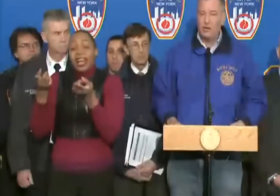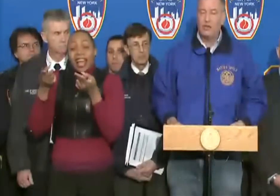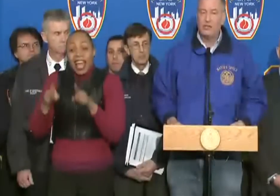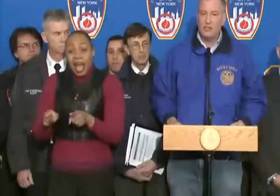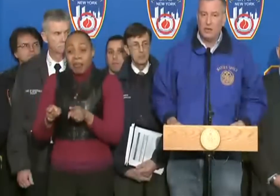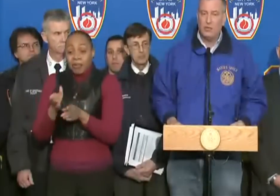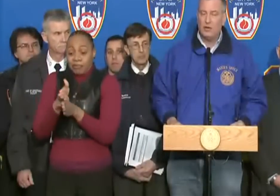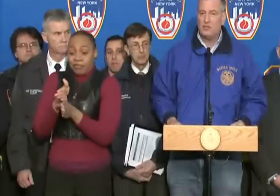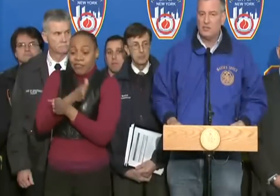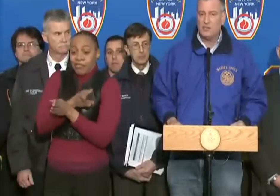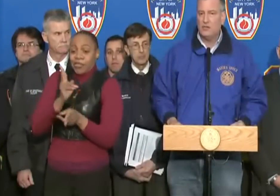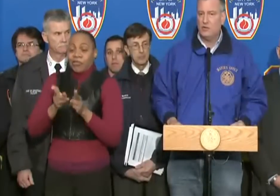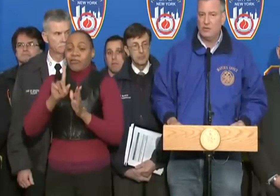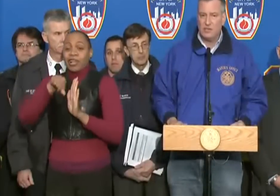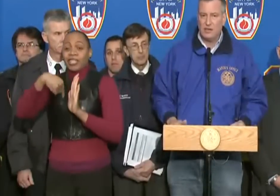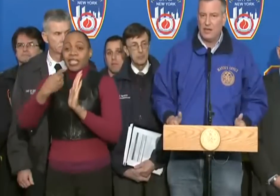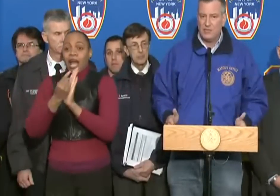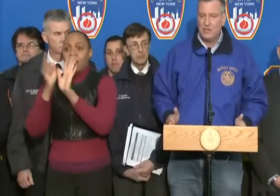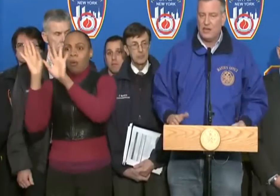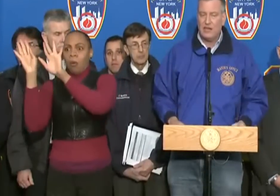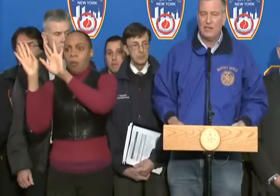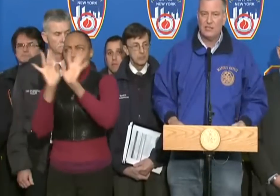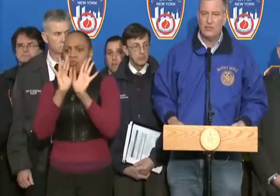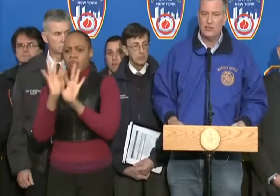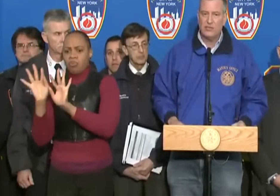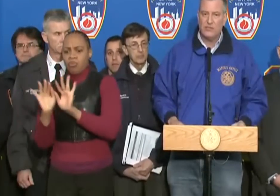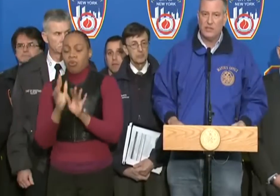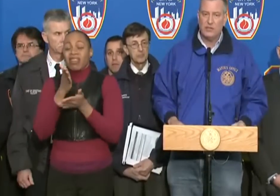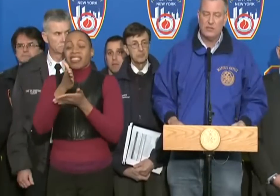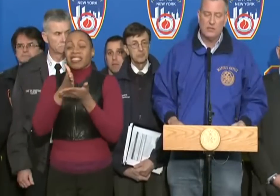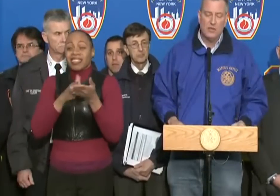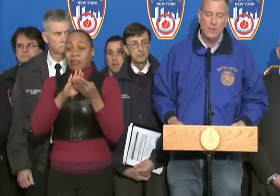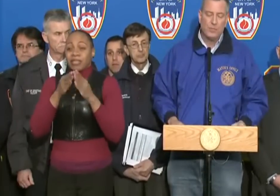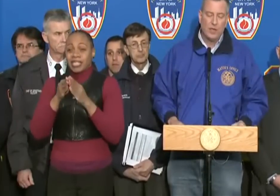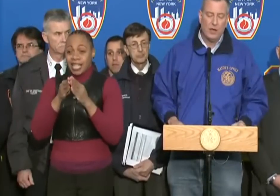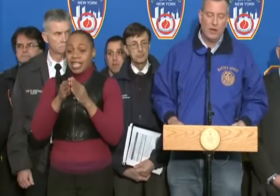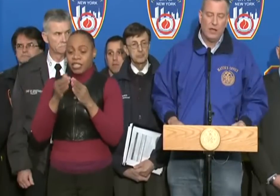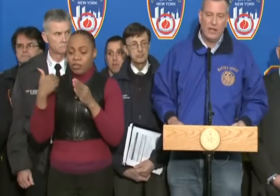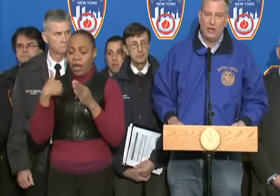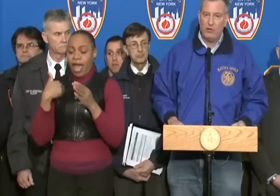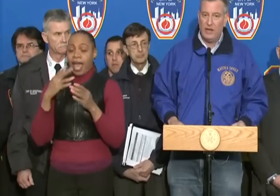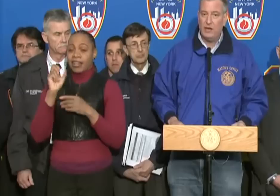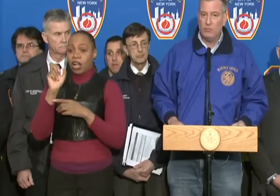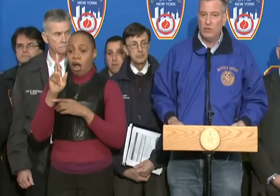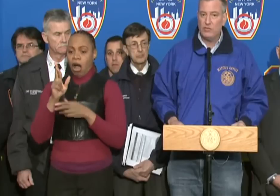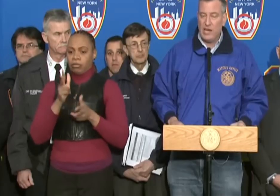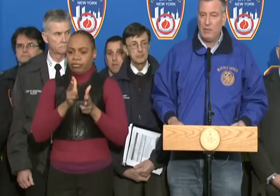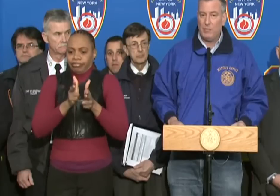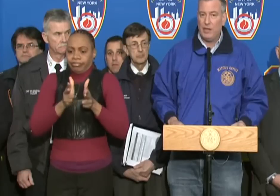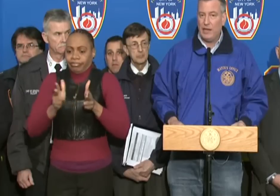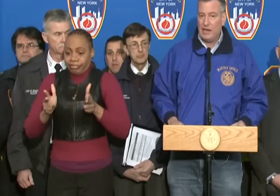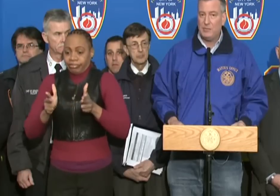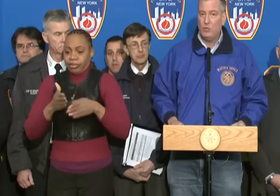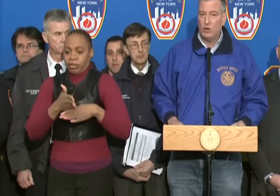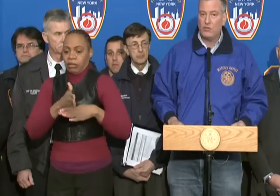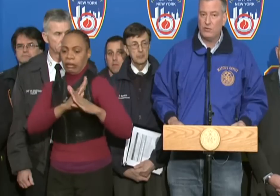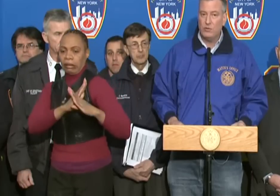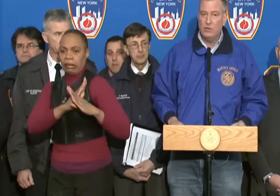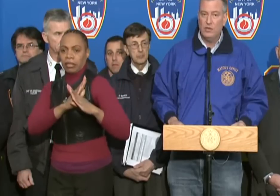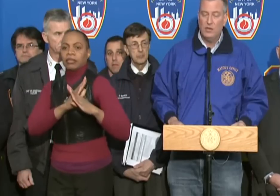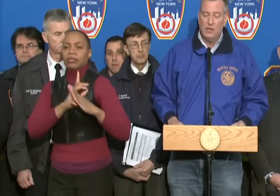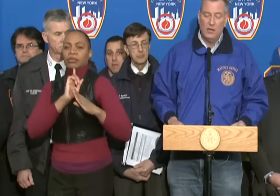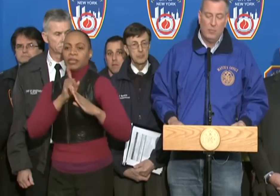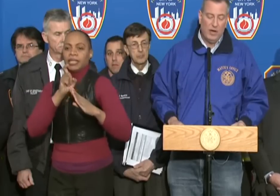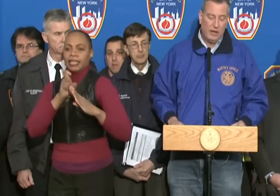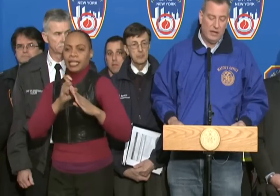rush hour in some parts of the city where there's obviously a high concentration of vehicles. It created a real jam-up, and it had to be worked